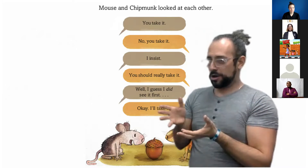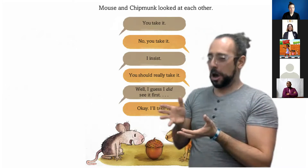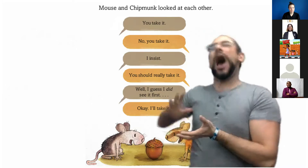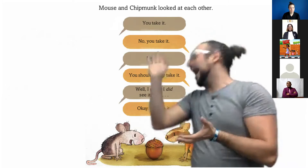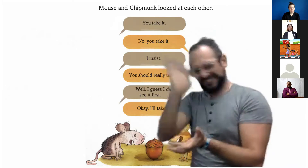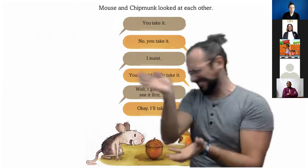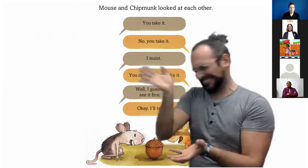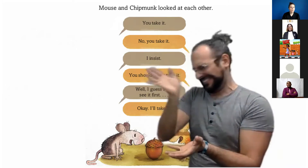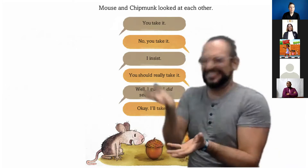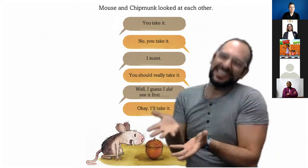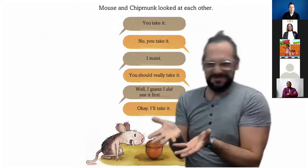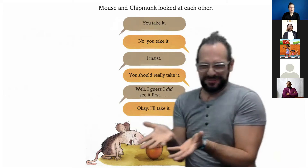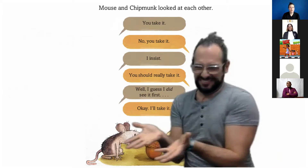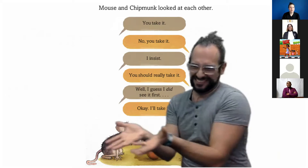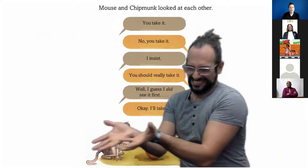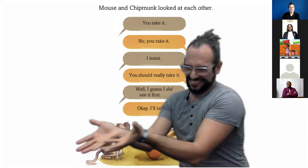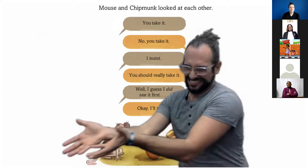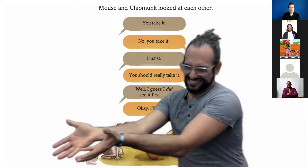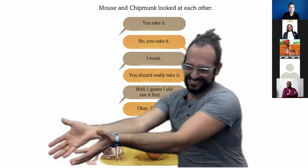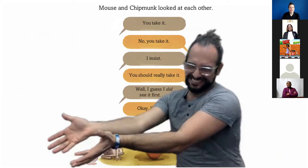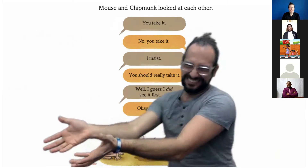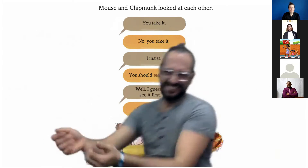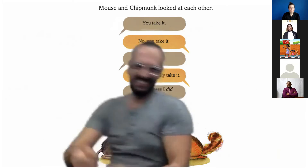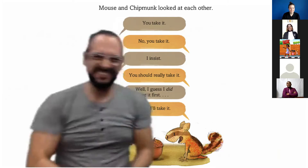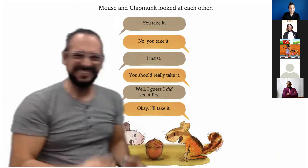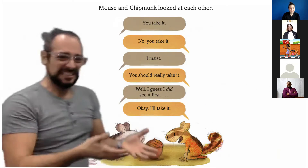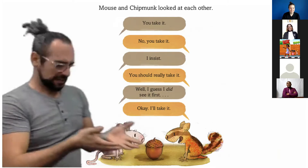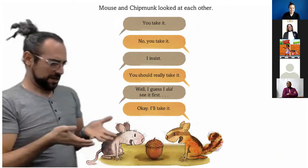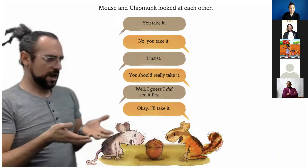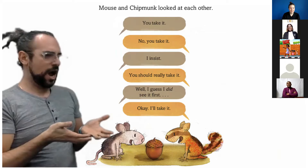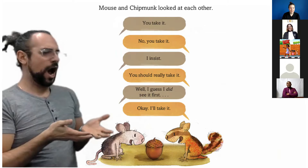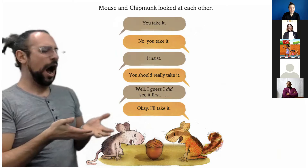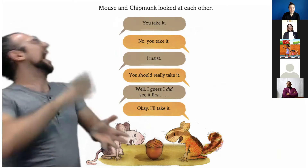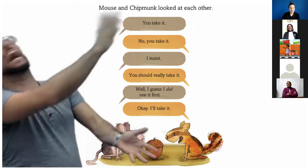Chipmunk said, "Oh, no. It's okay. You take it."